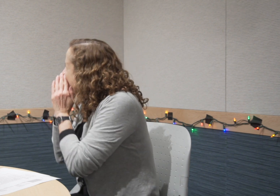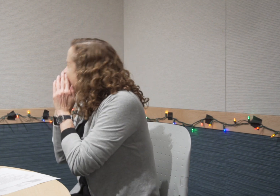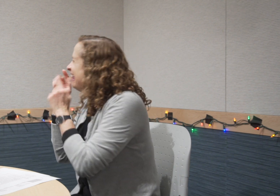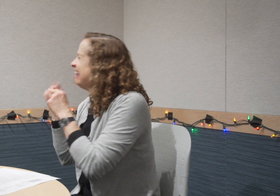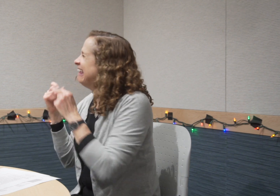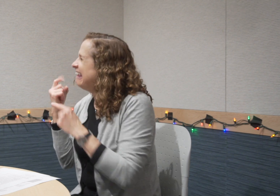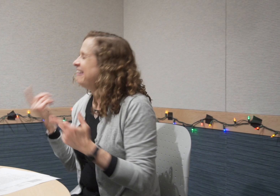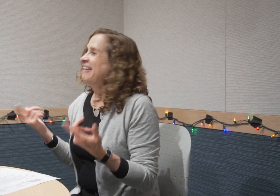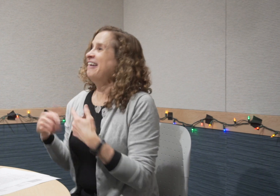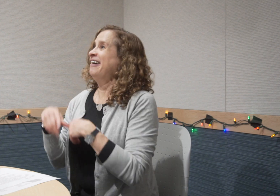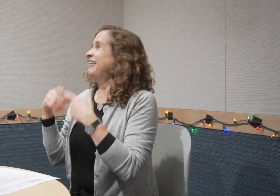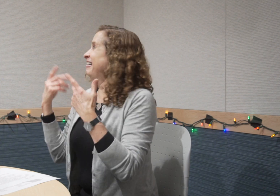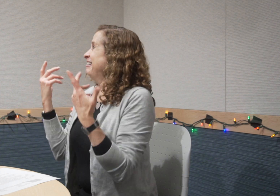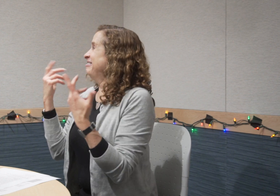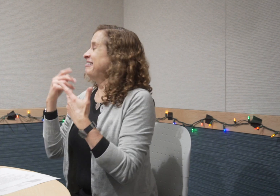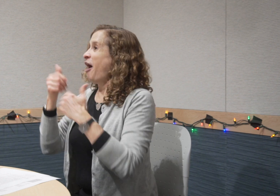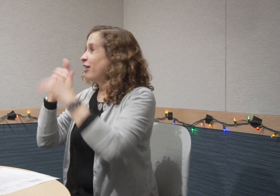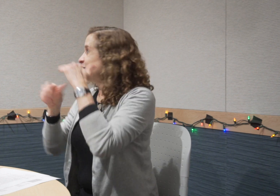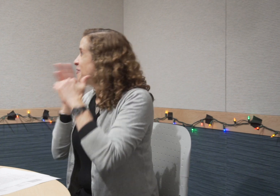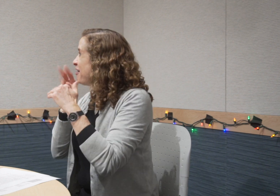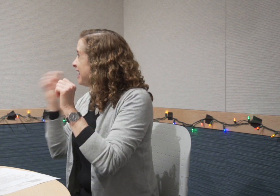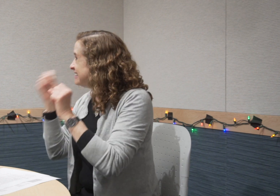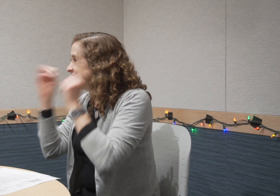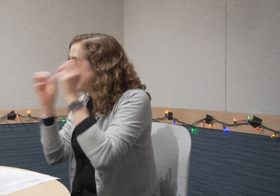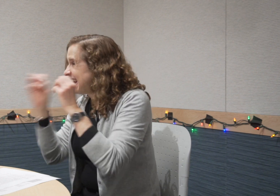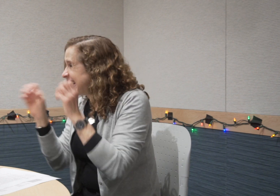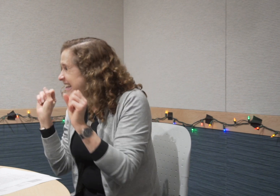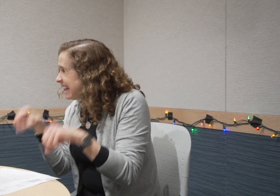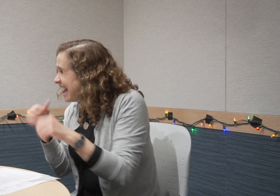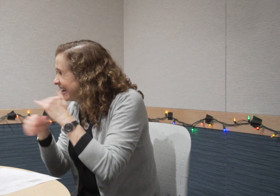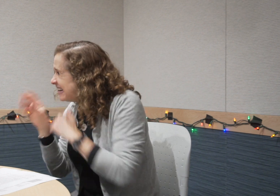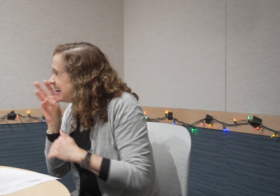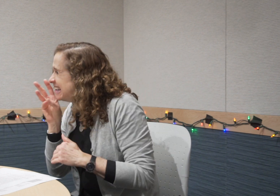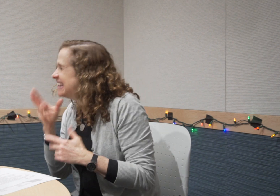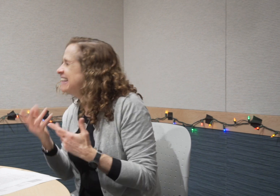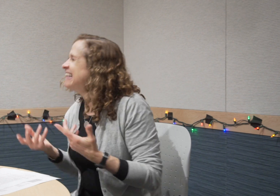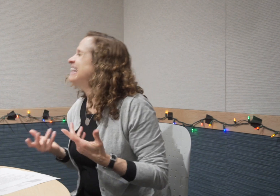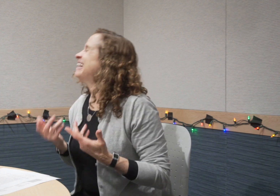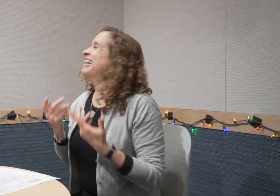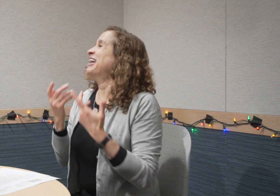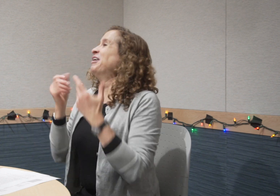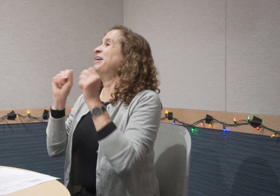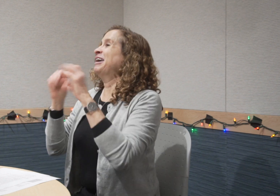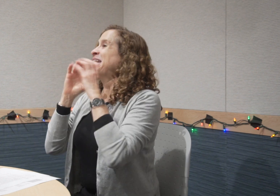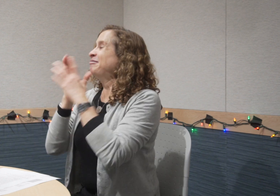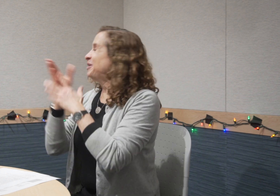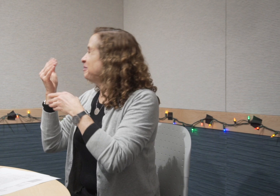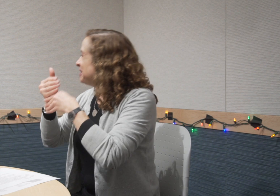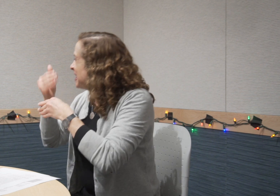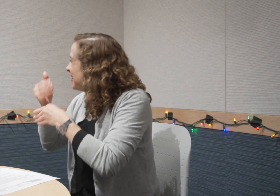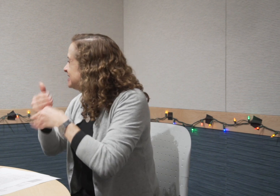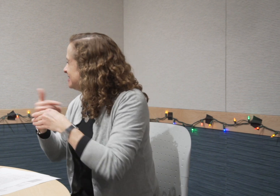trying to, shout in each other's ears and so forth. We could sign underwater to each other, communicate